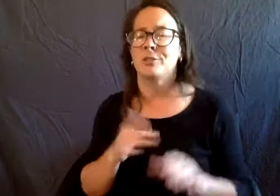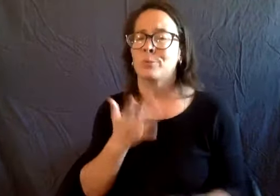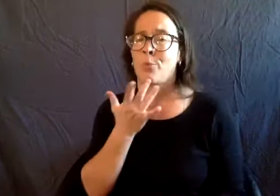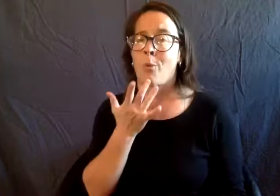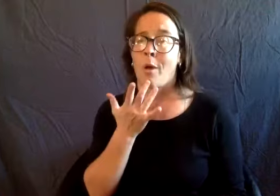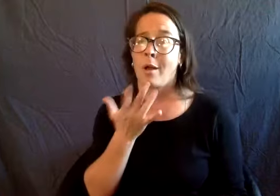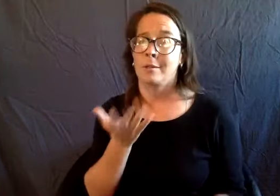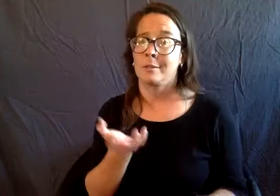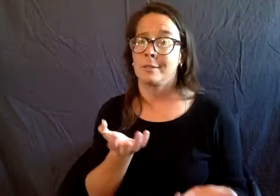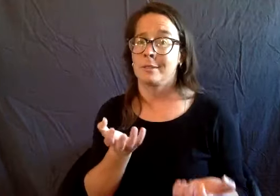just wanted